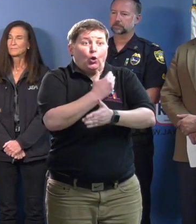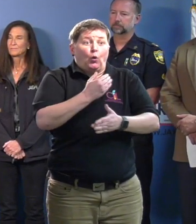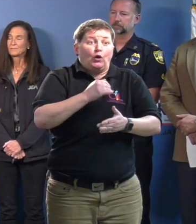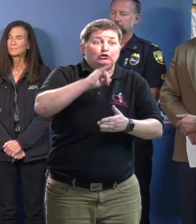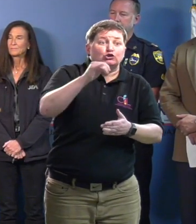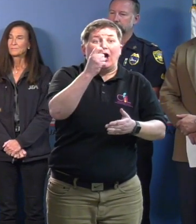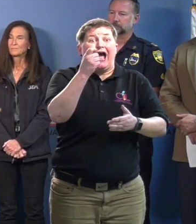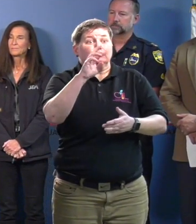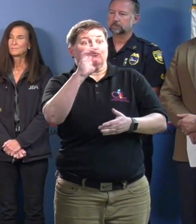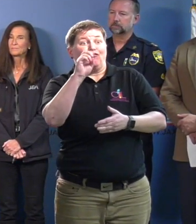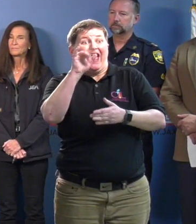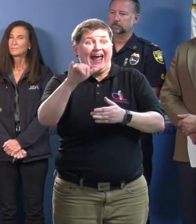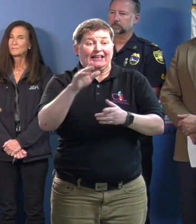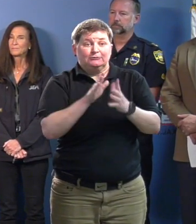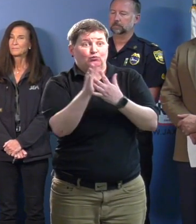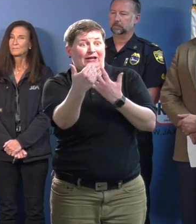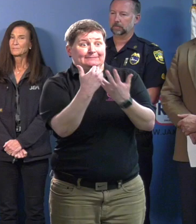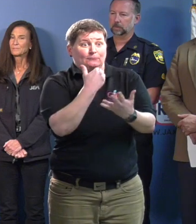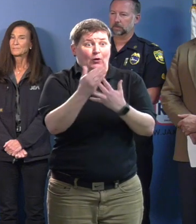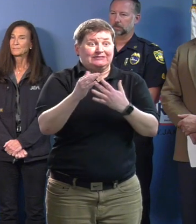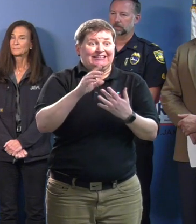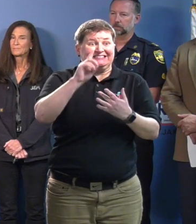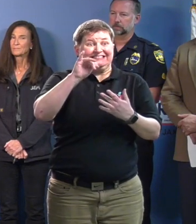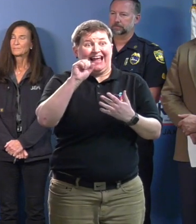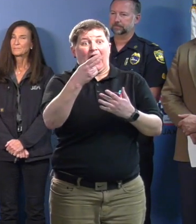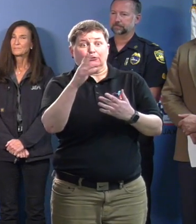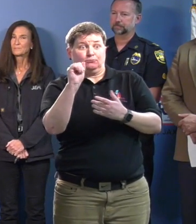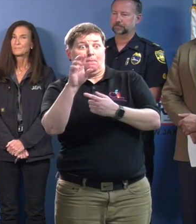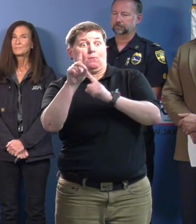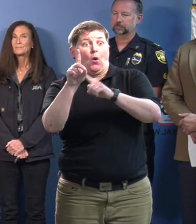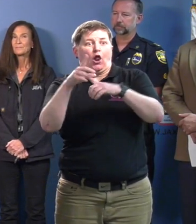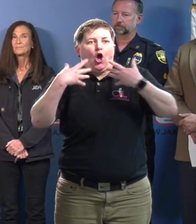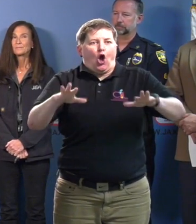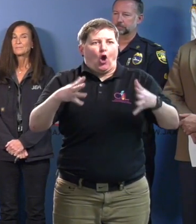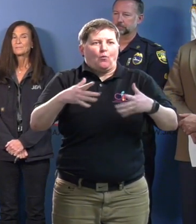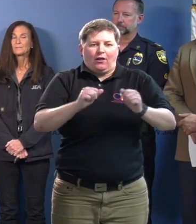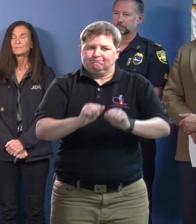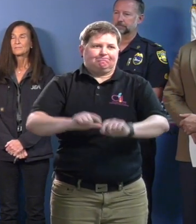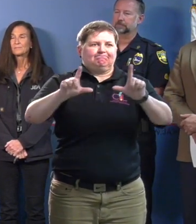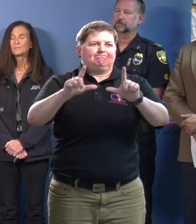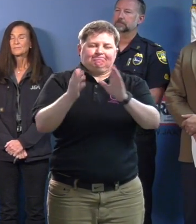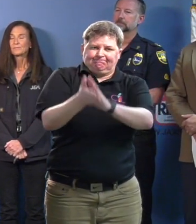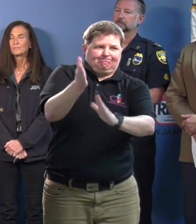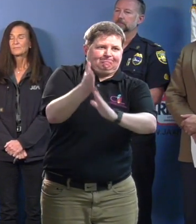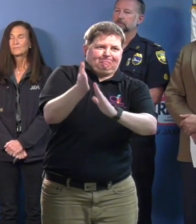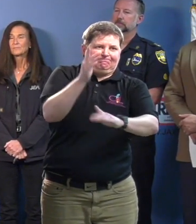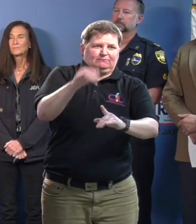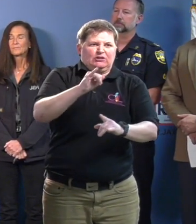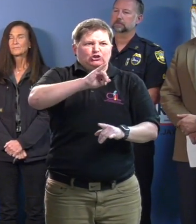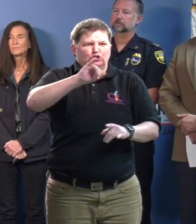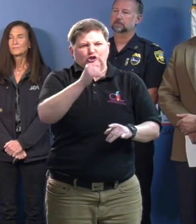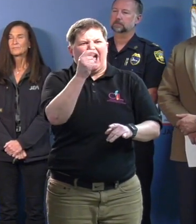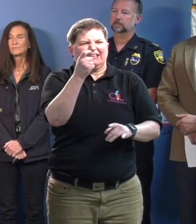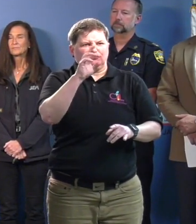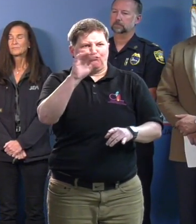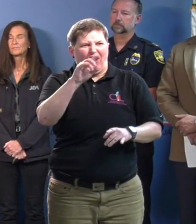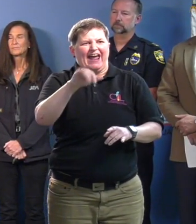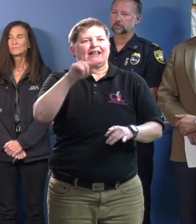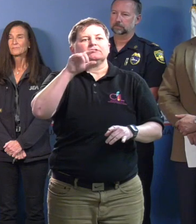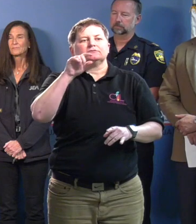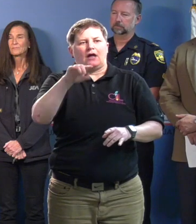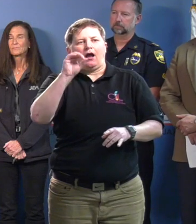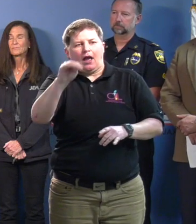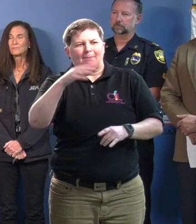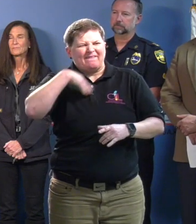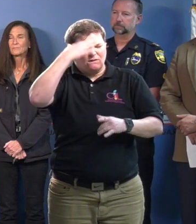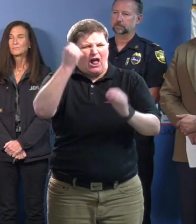is already live at jaxready.com. Oh, also, and I forgot to mention this earlier, if you would like to download